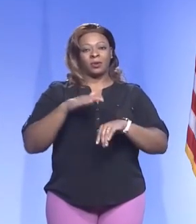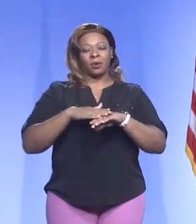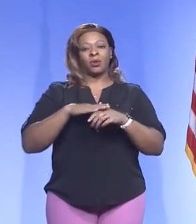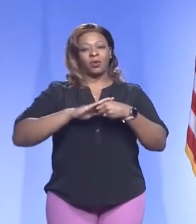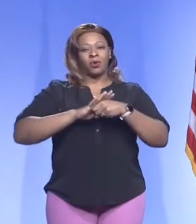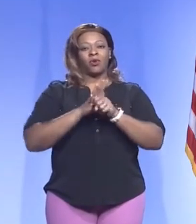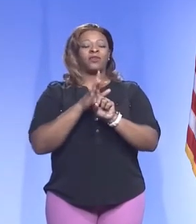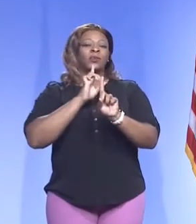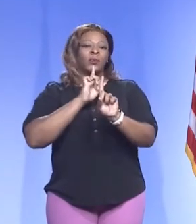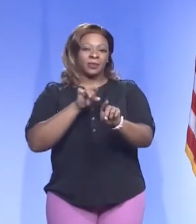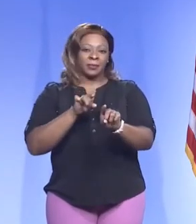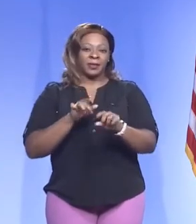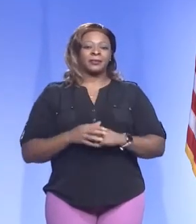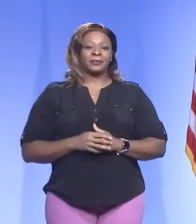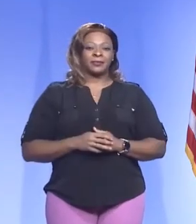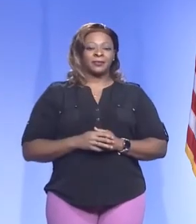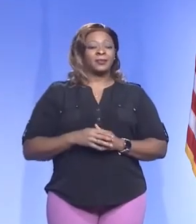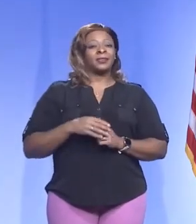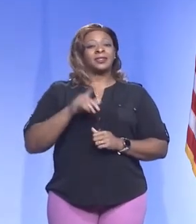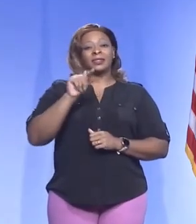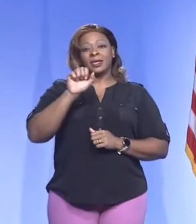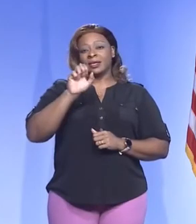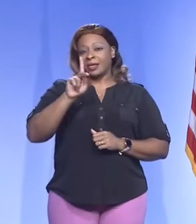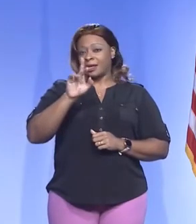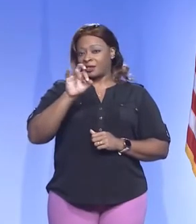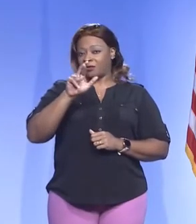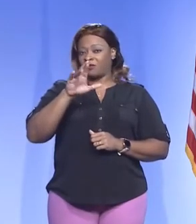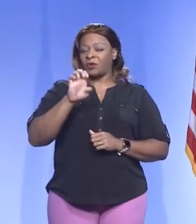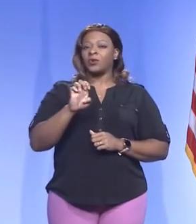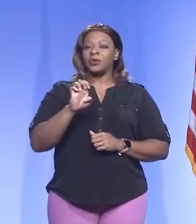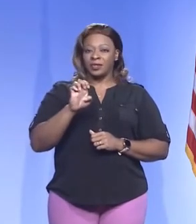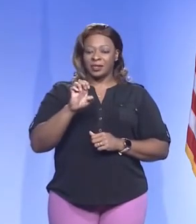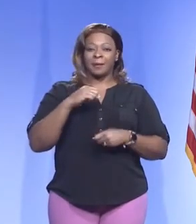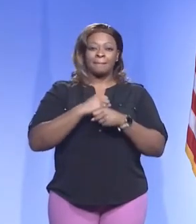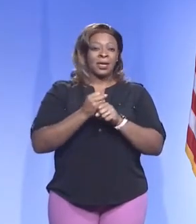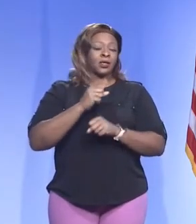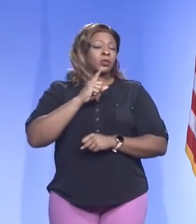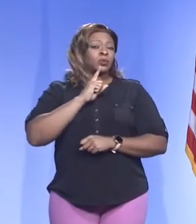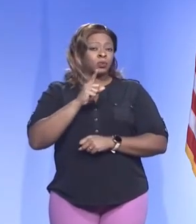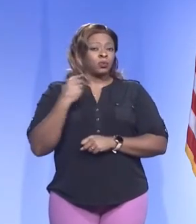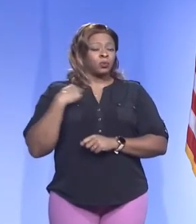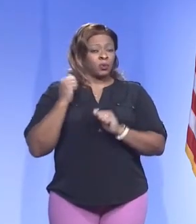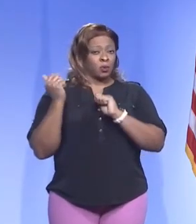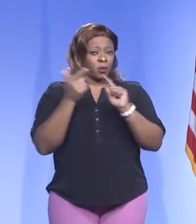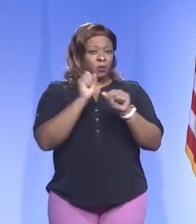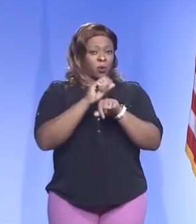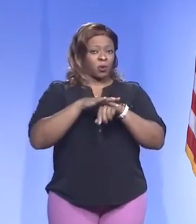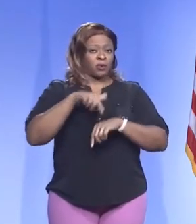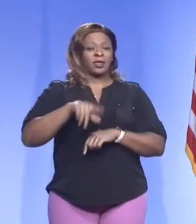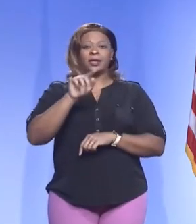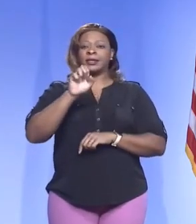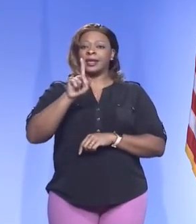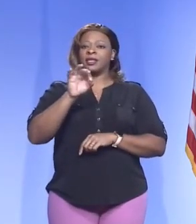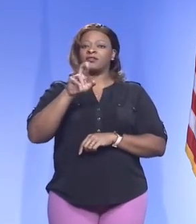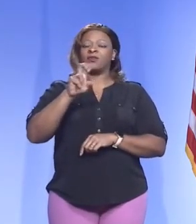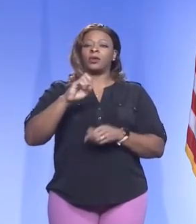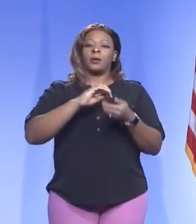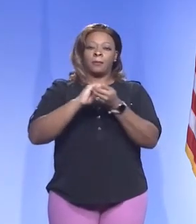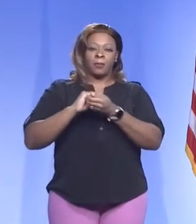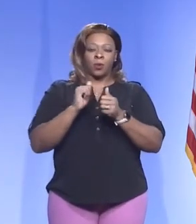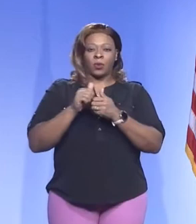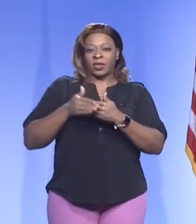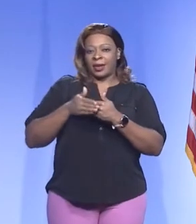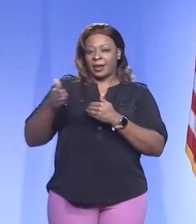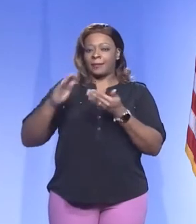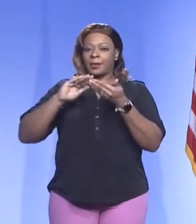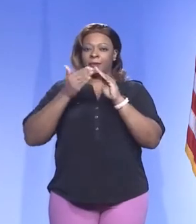COVID response. The task force, speaking of making sure that we're all working on this, the task force continues to partner with our neighboring